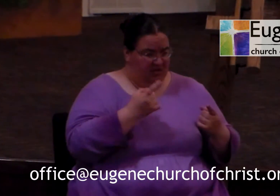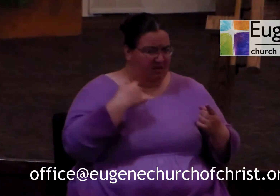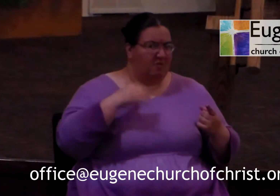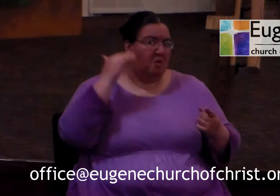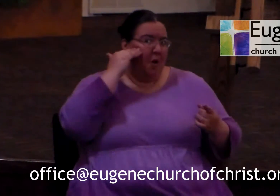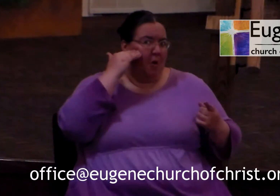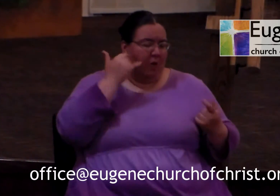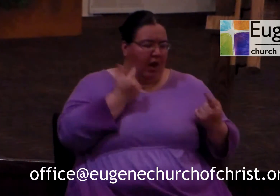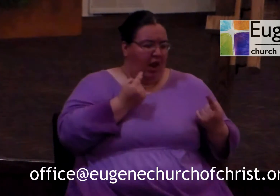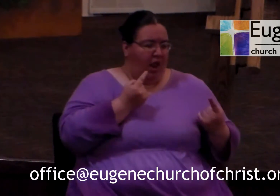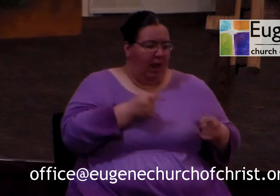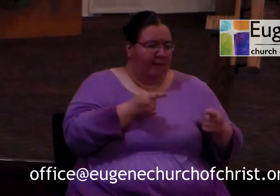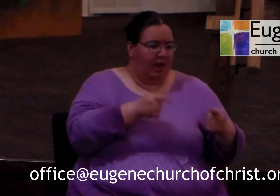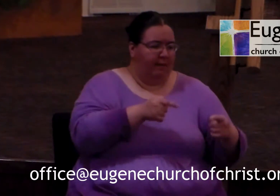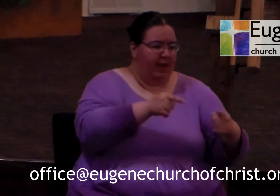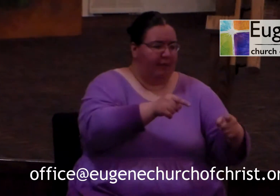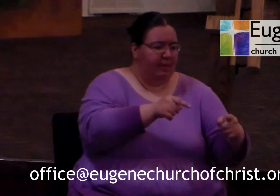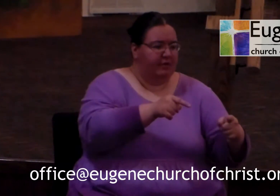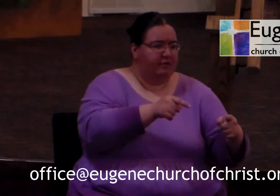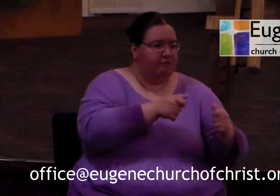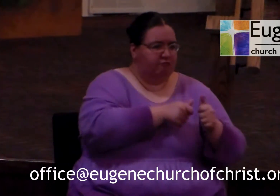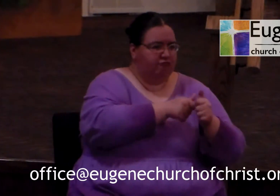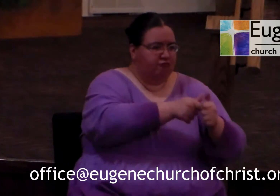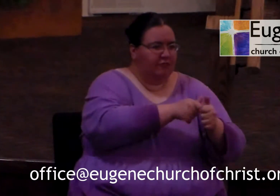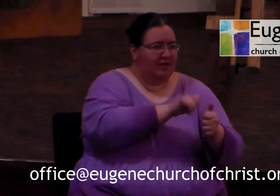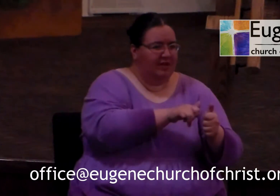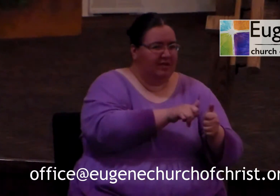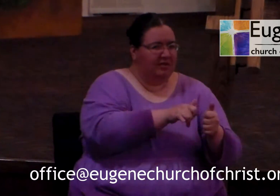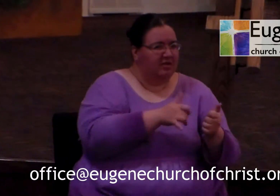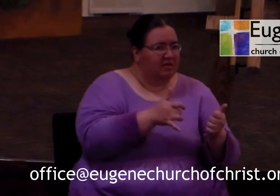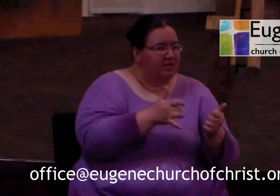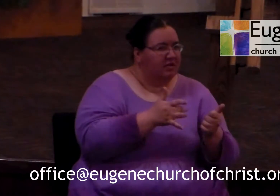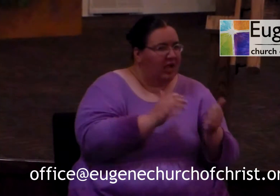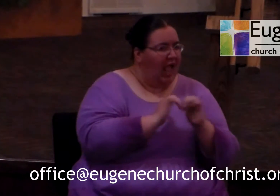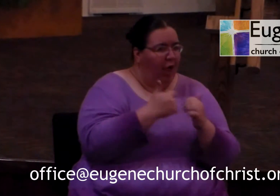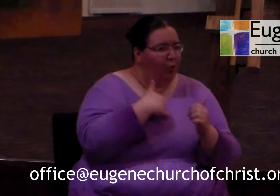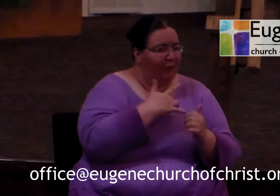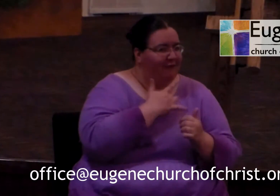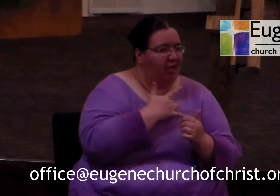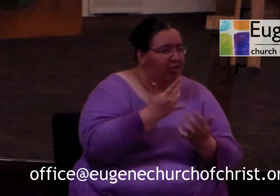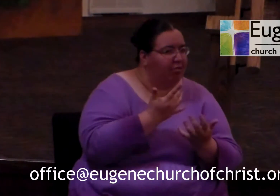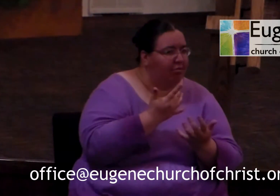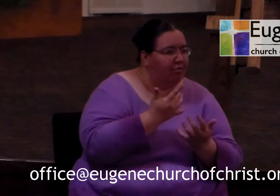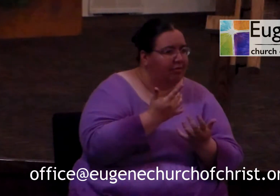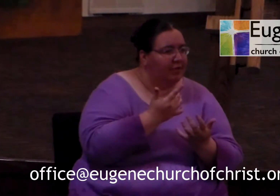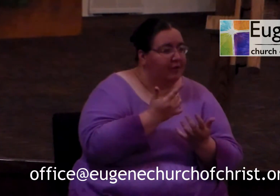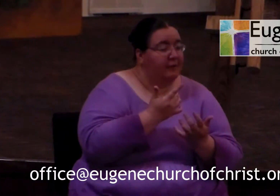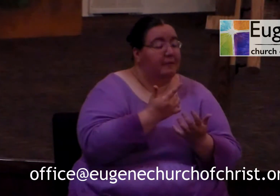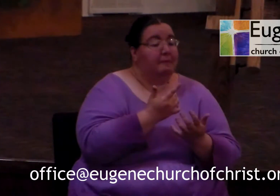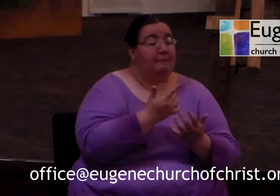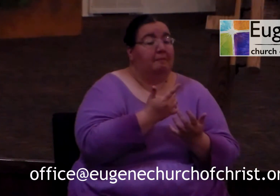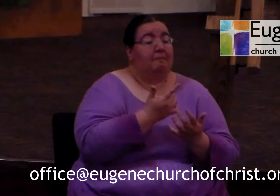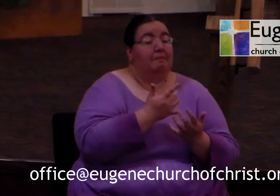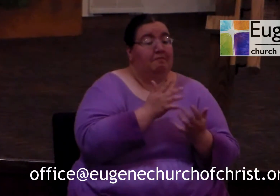to write our stories? And what we find is very true in what happens. If you flip over for just a